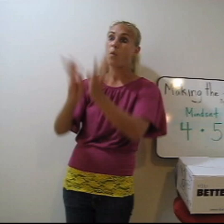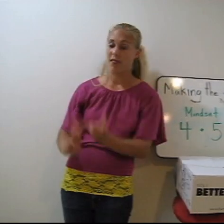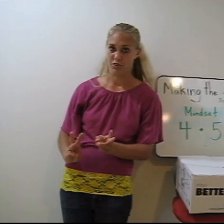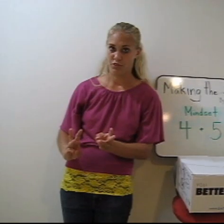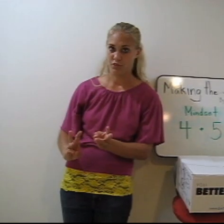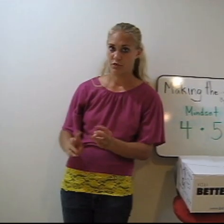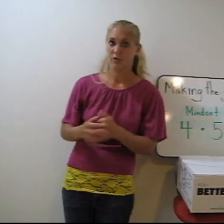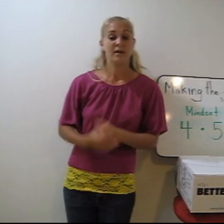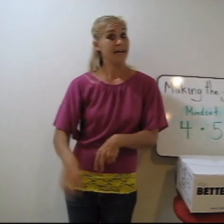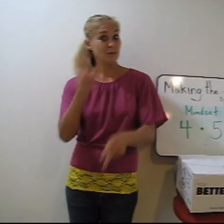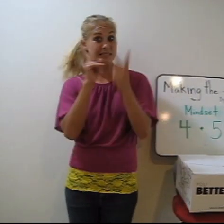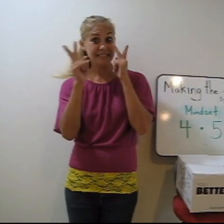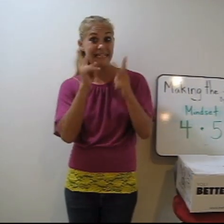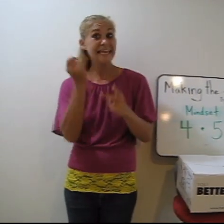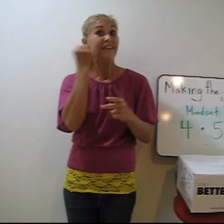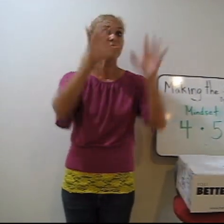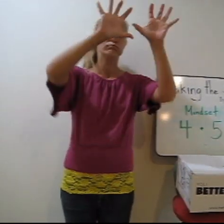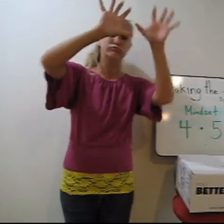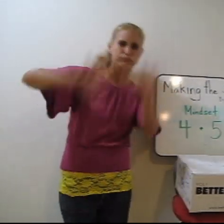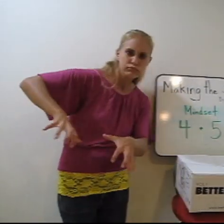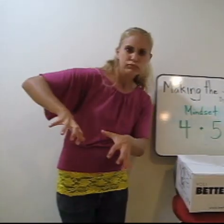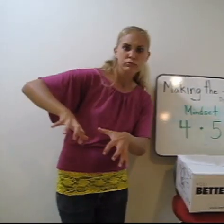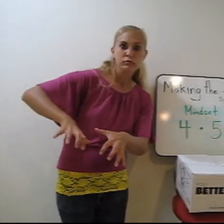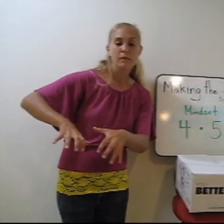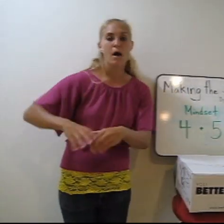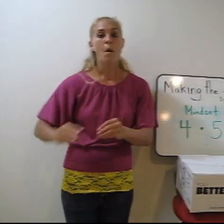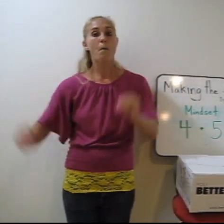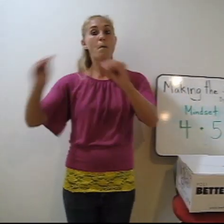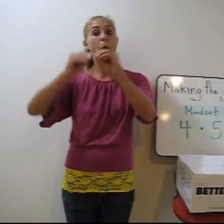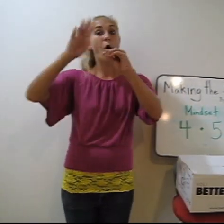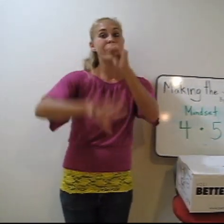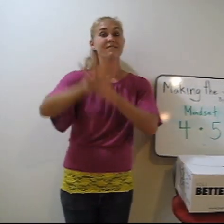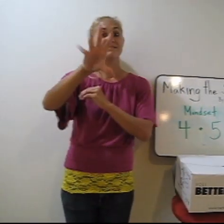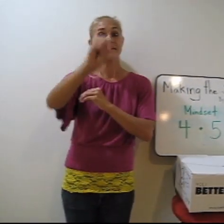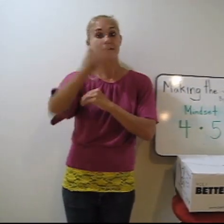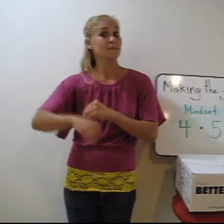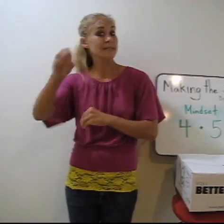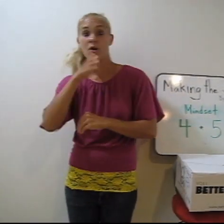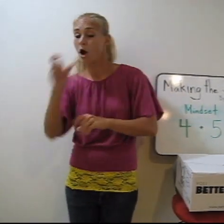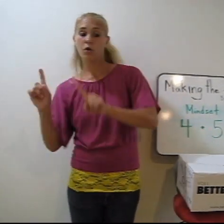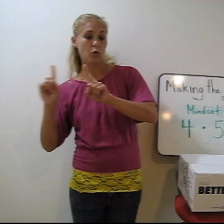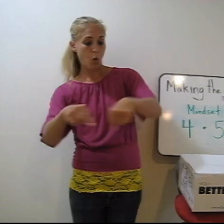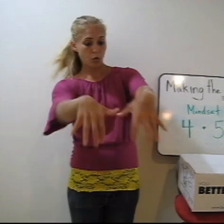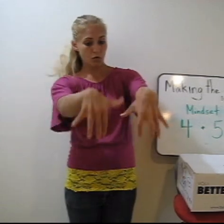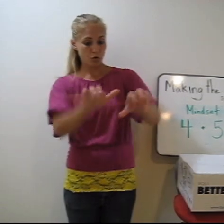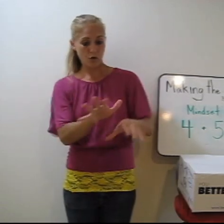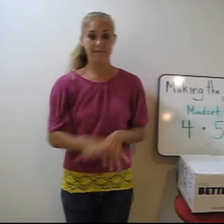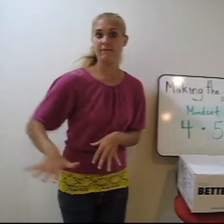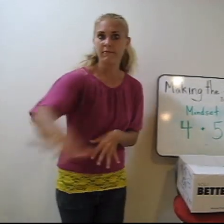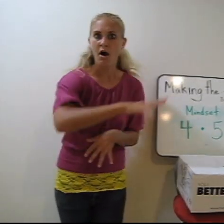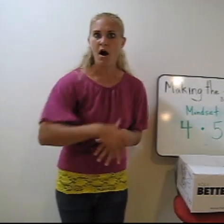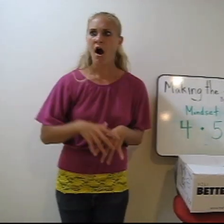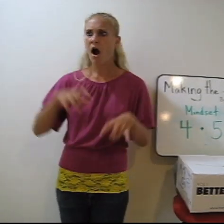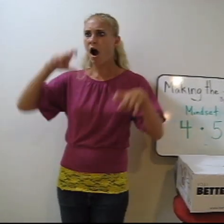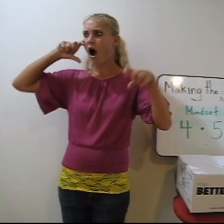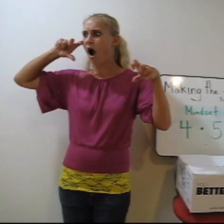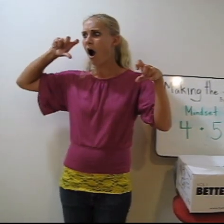was found that if it's raining, more than 50% will not go to the burial site. I found this